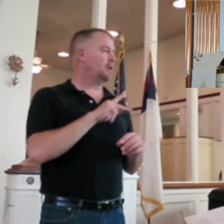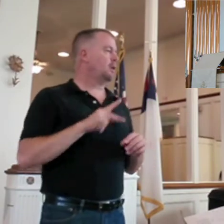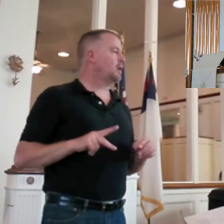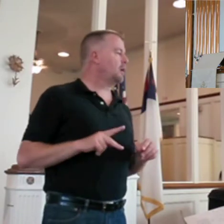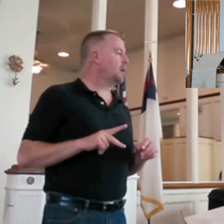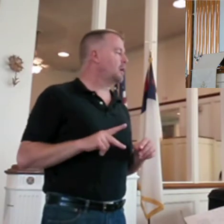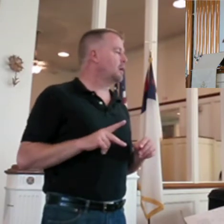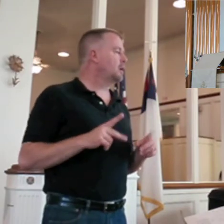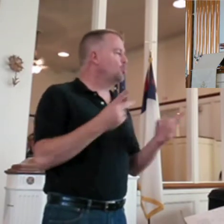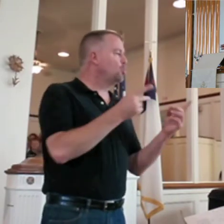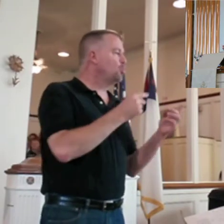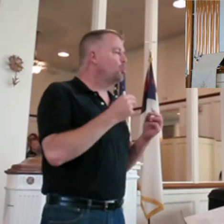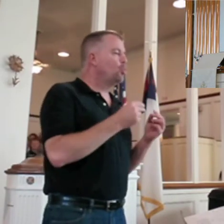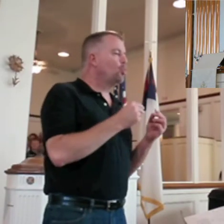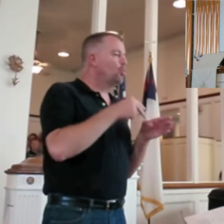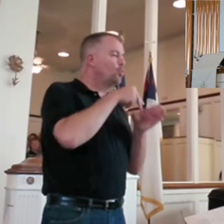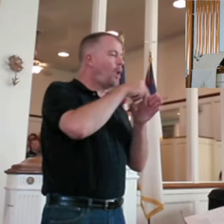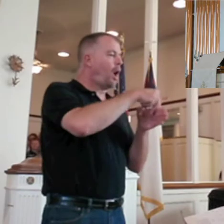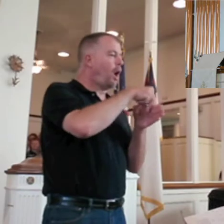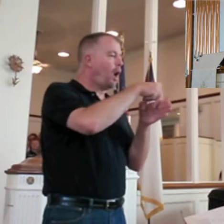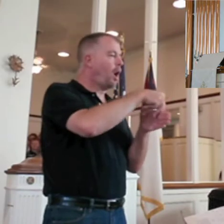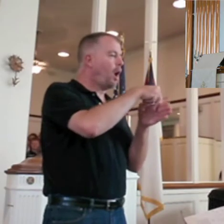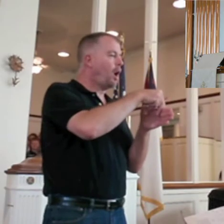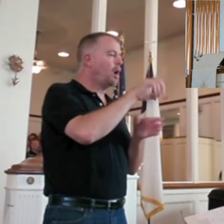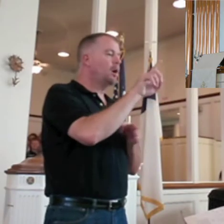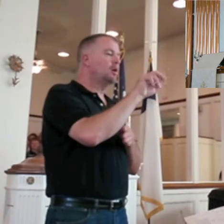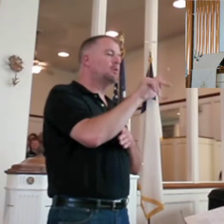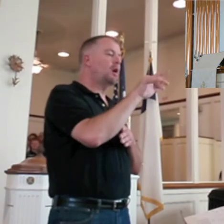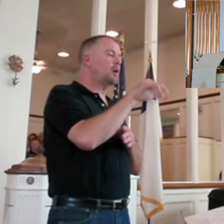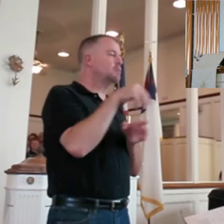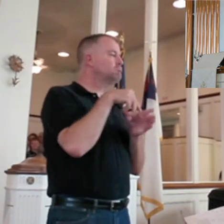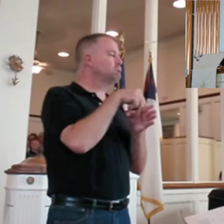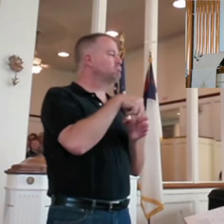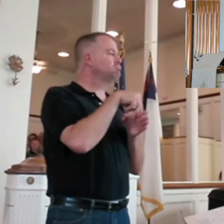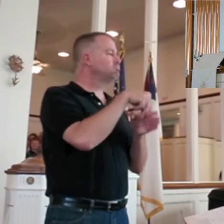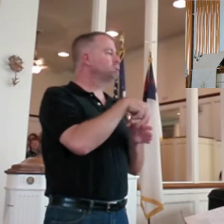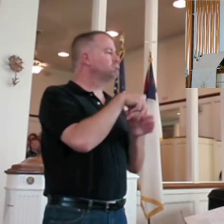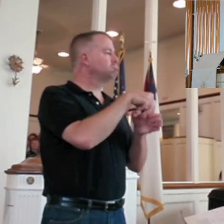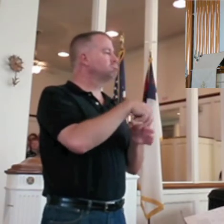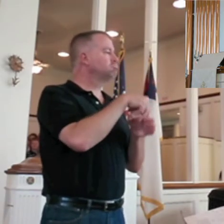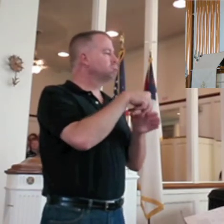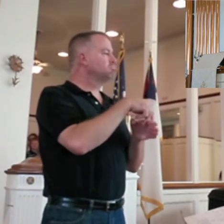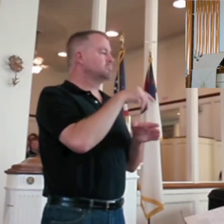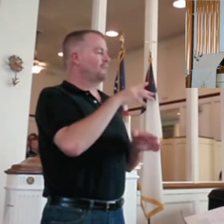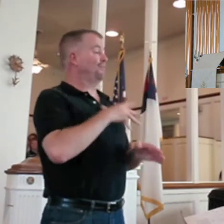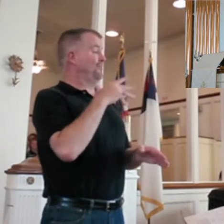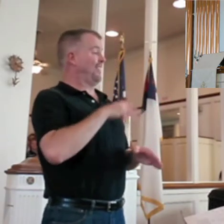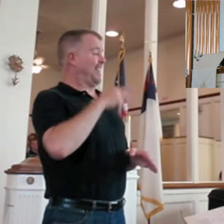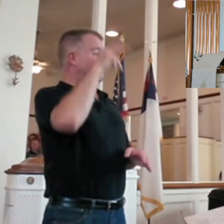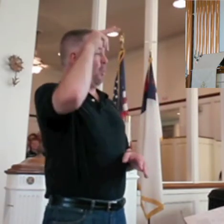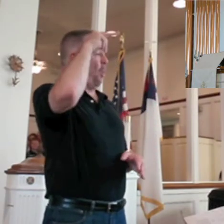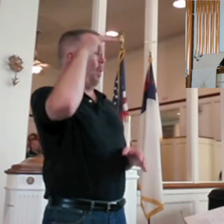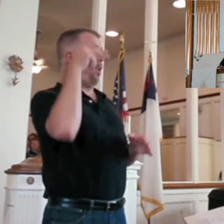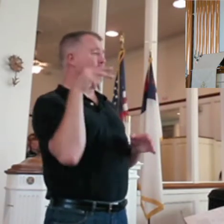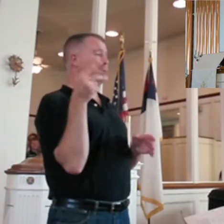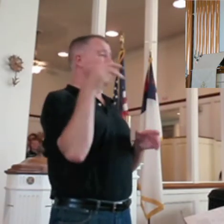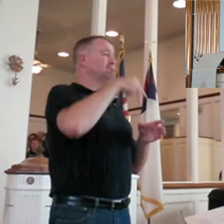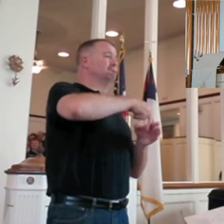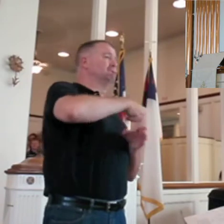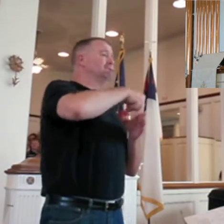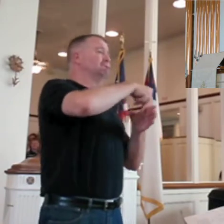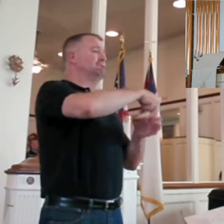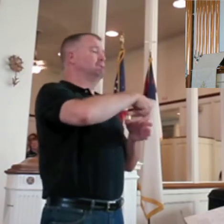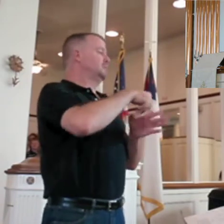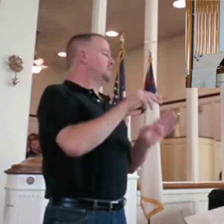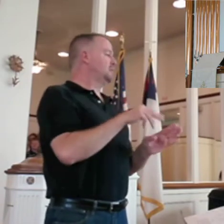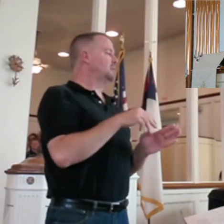he enters on a donkey with a little colt, a little nursing colt that's running alongside the donkey,